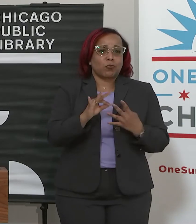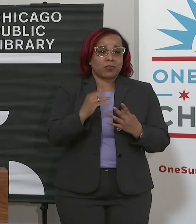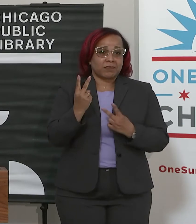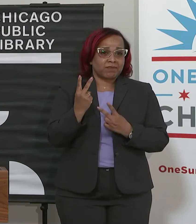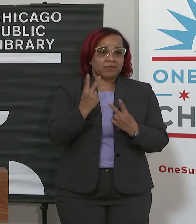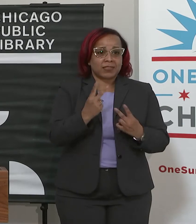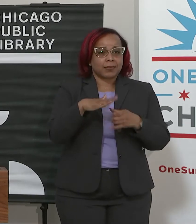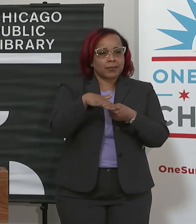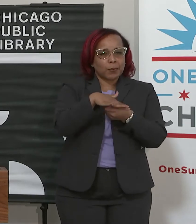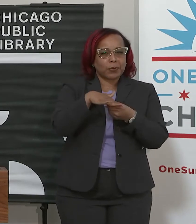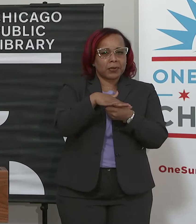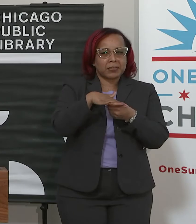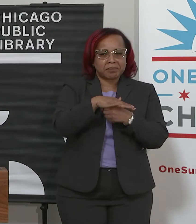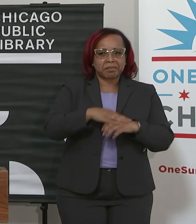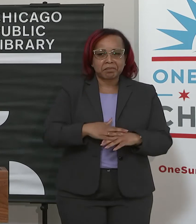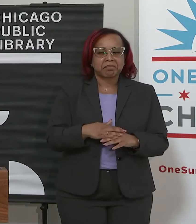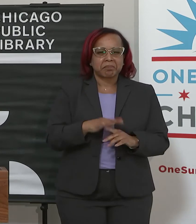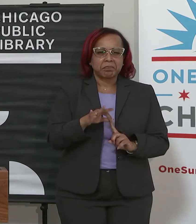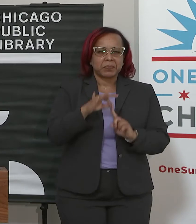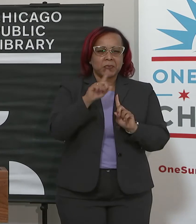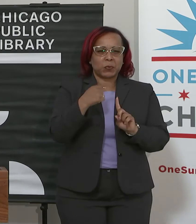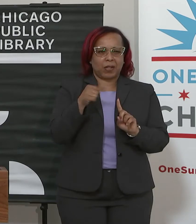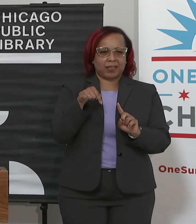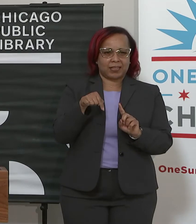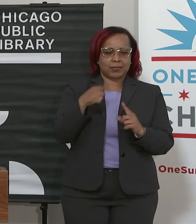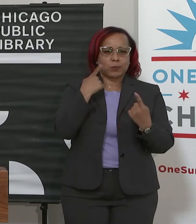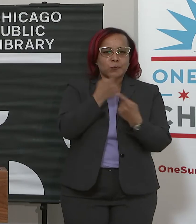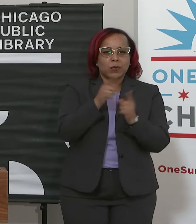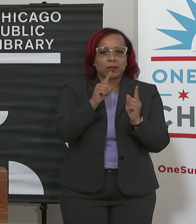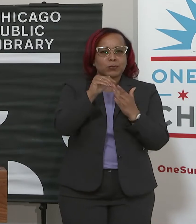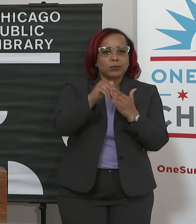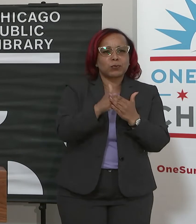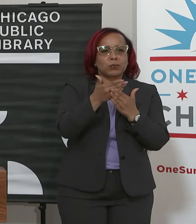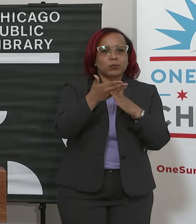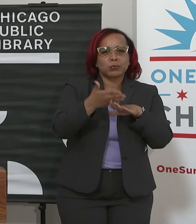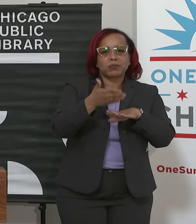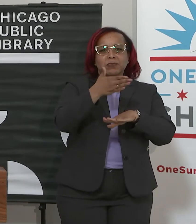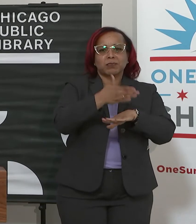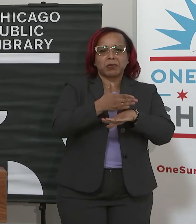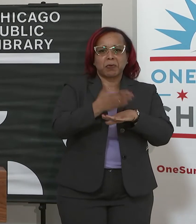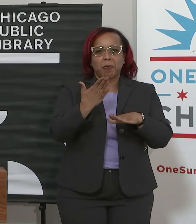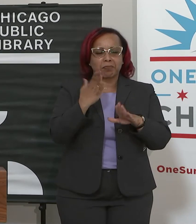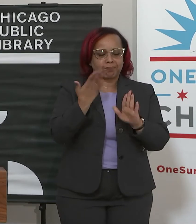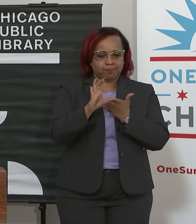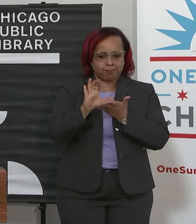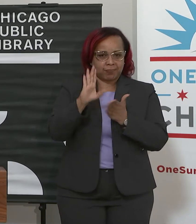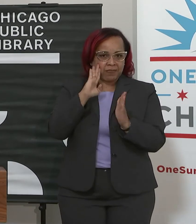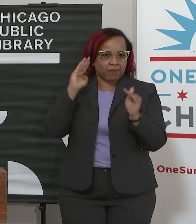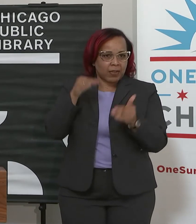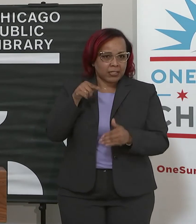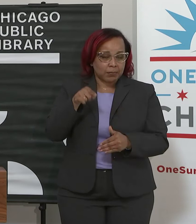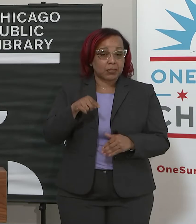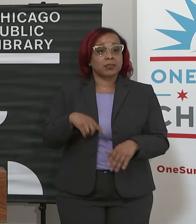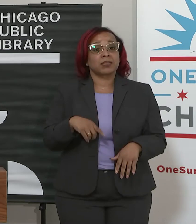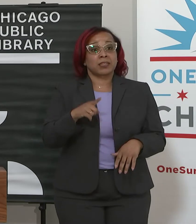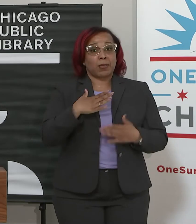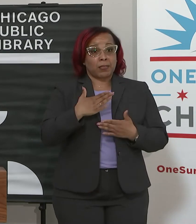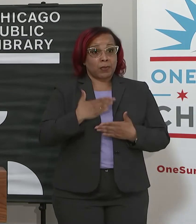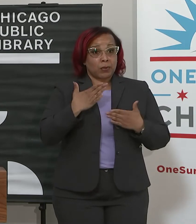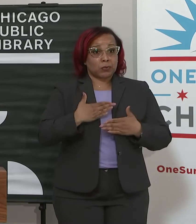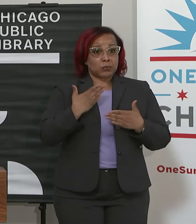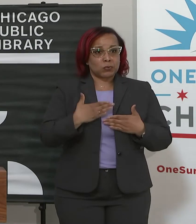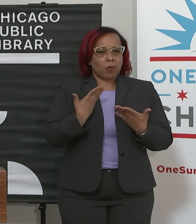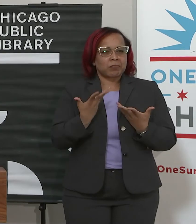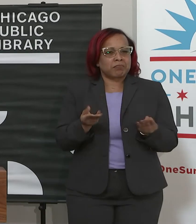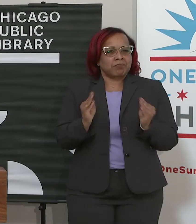visiting a neighborhood, particularly one like this, to announce a new improvement or investment. But that joy always gives a